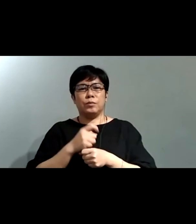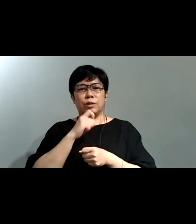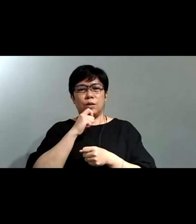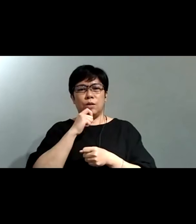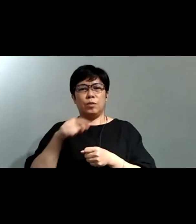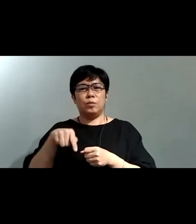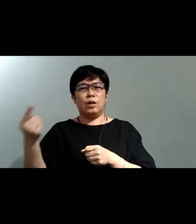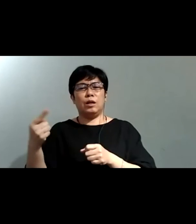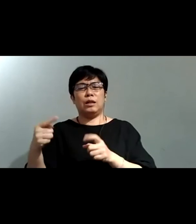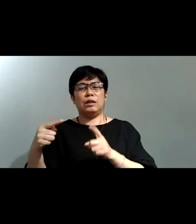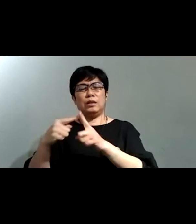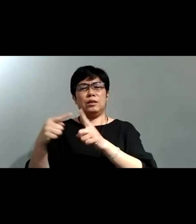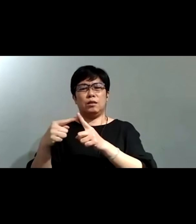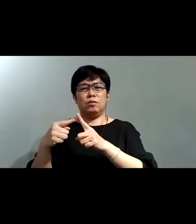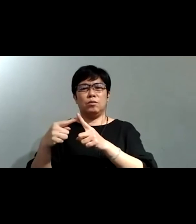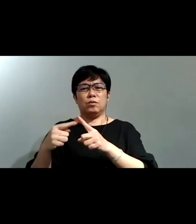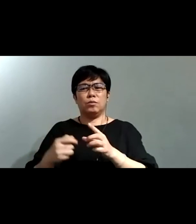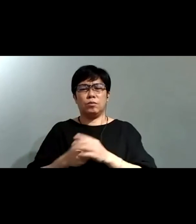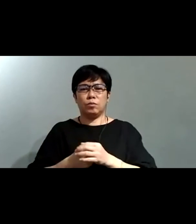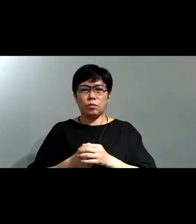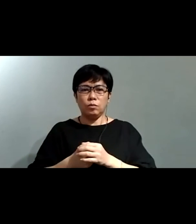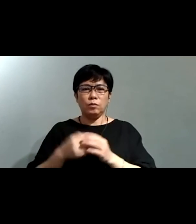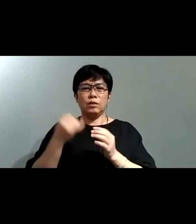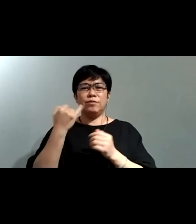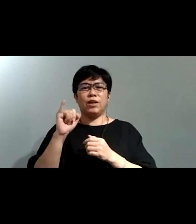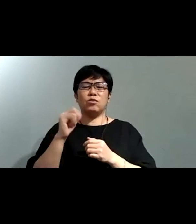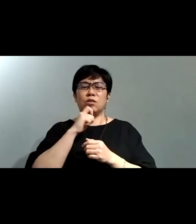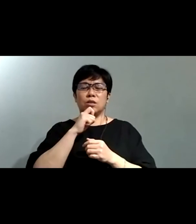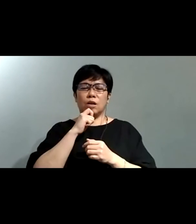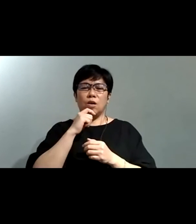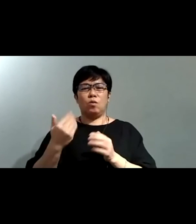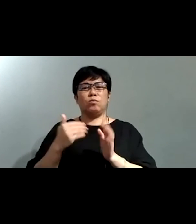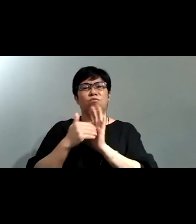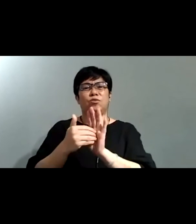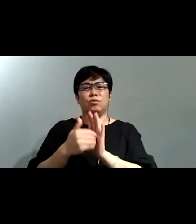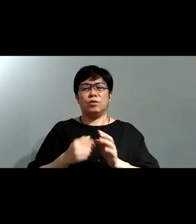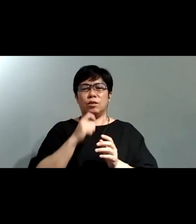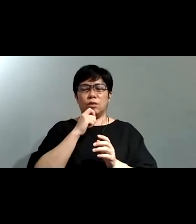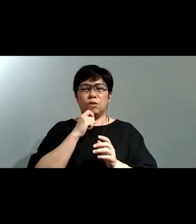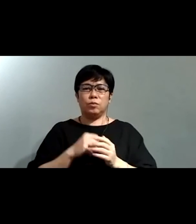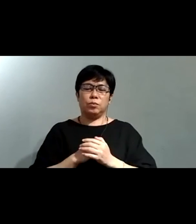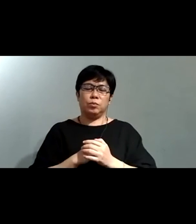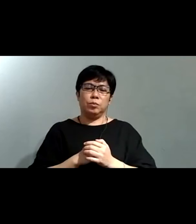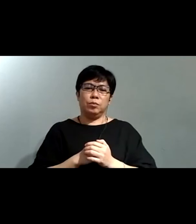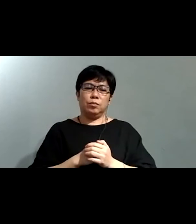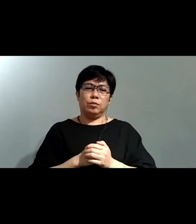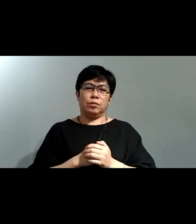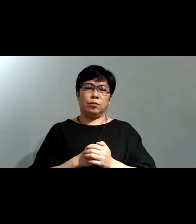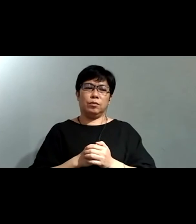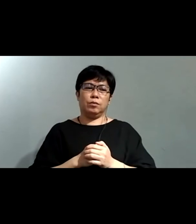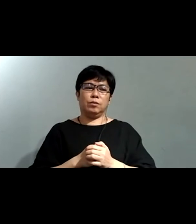very difficult for the government to work on some urgent issues we Hong Kong people are now all